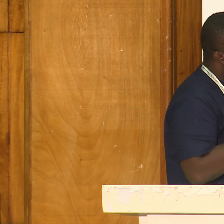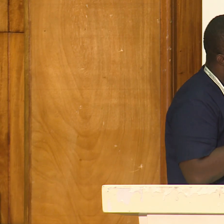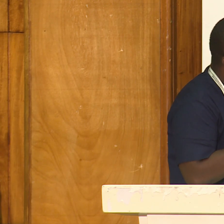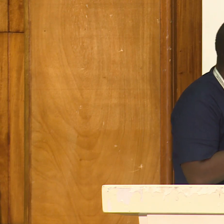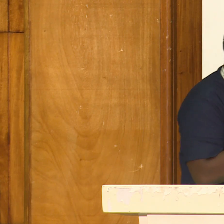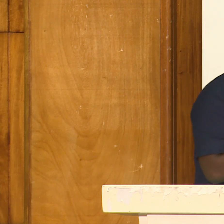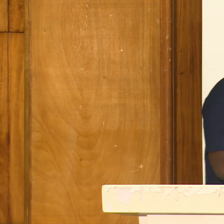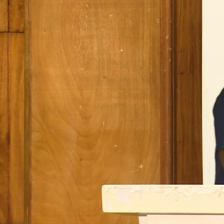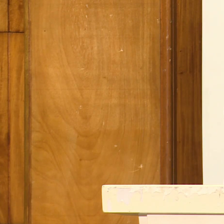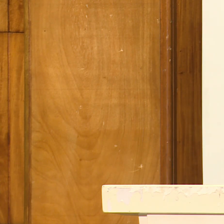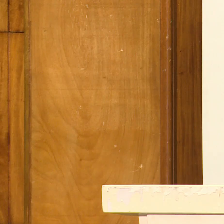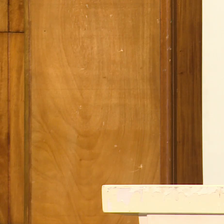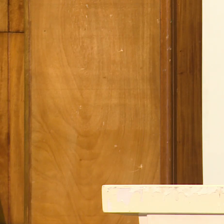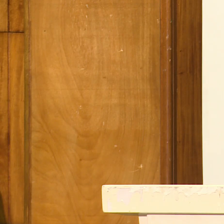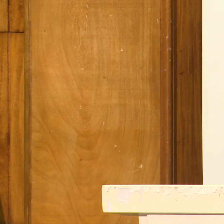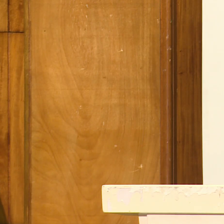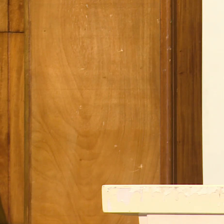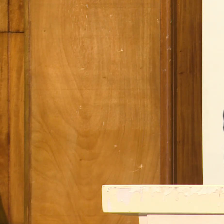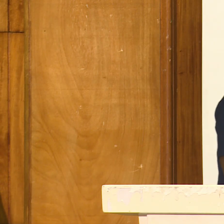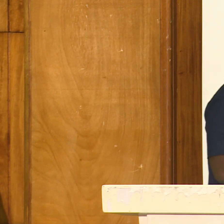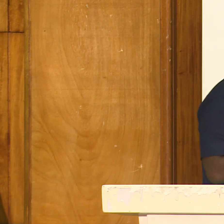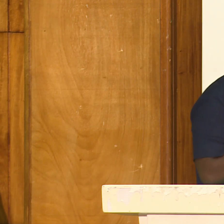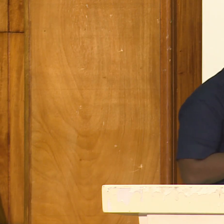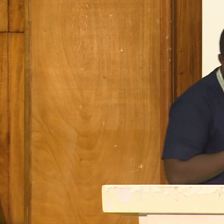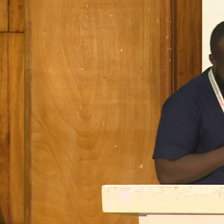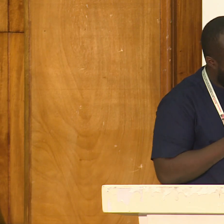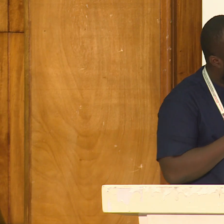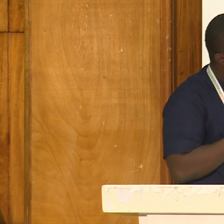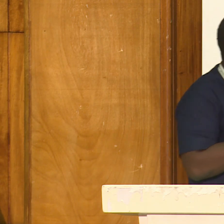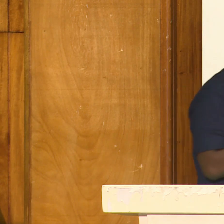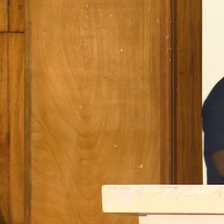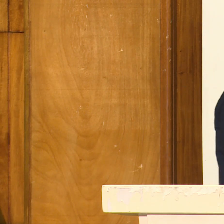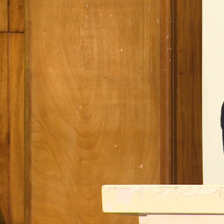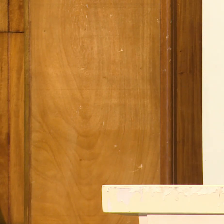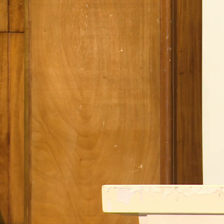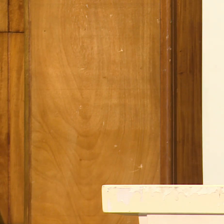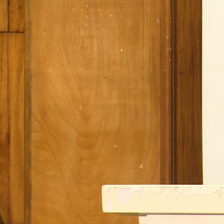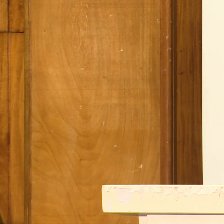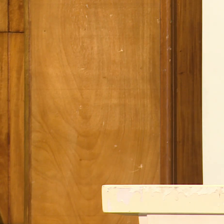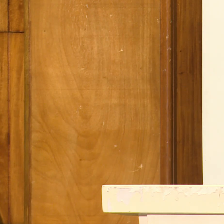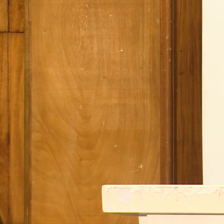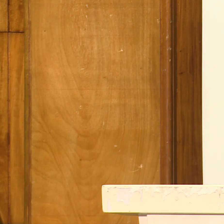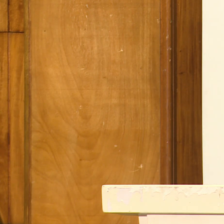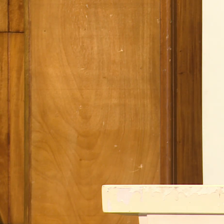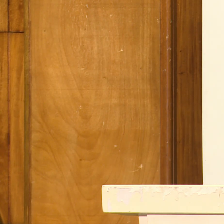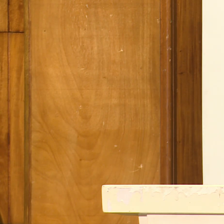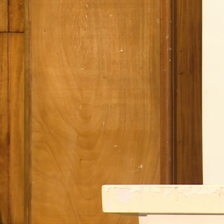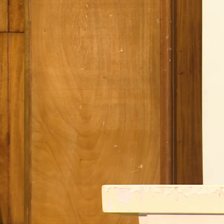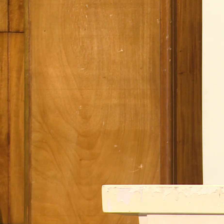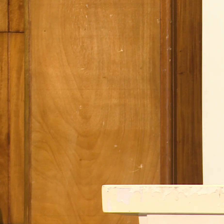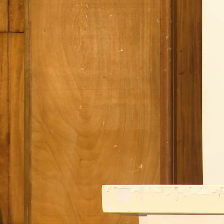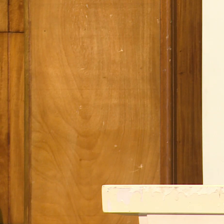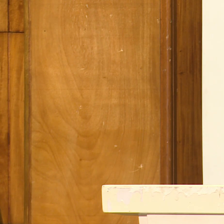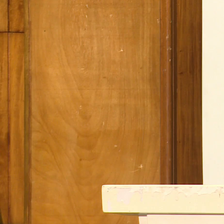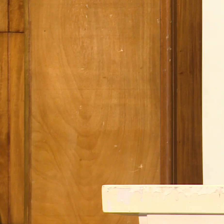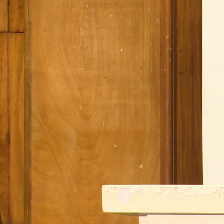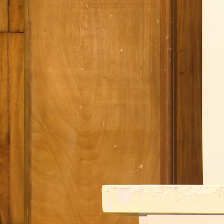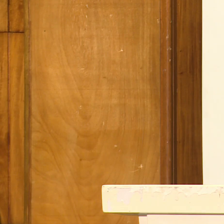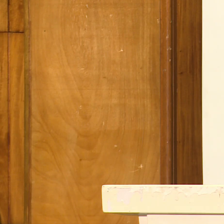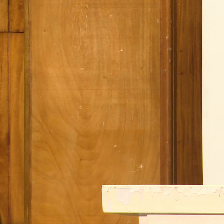educators. When we looked at the 2015 data, it is clear that condoms for female